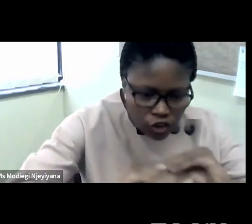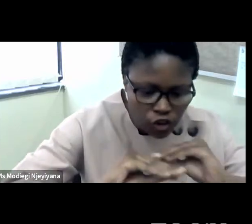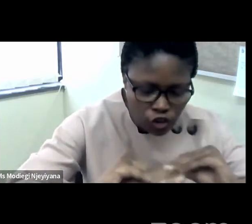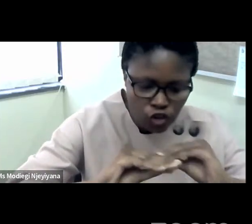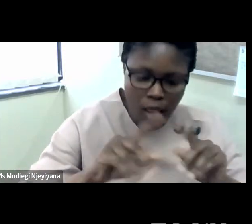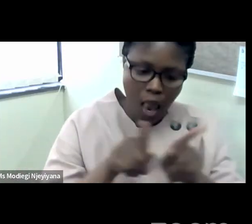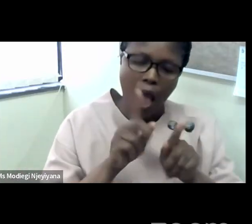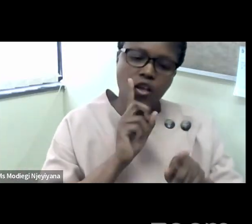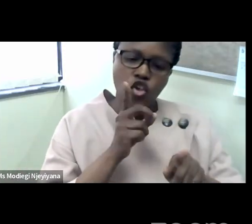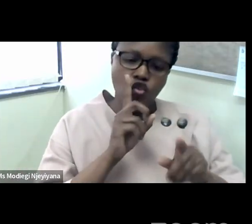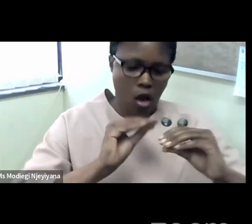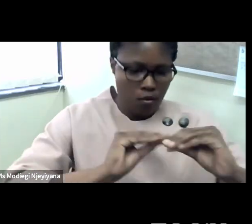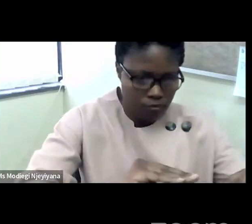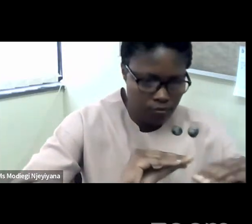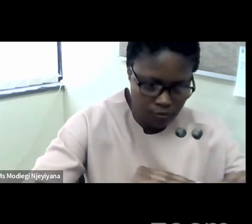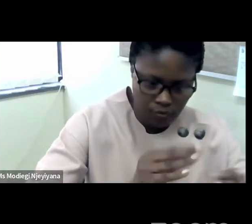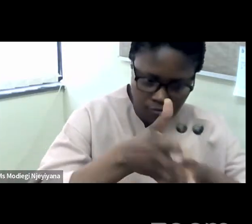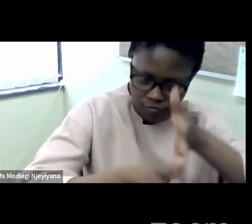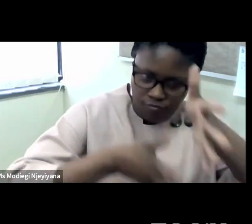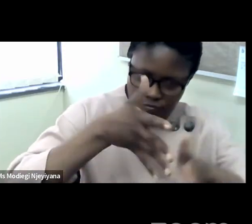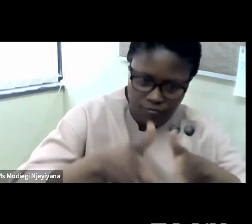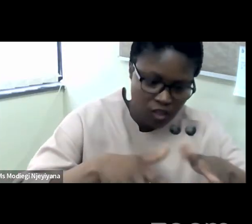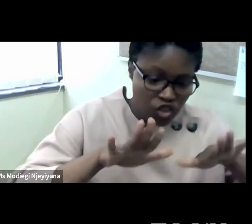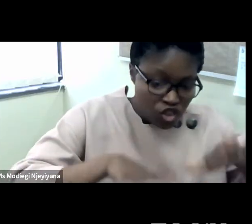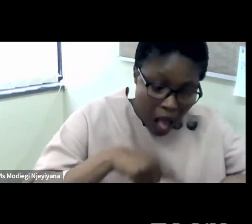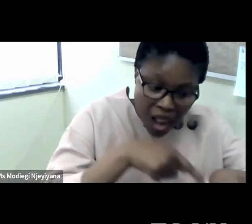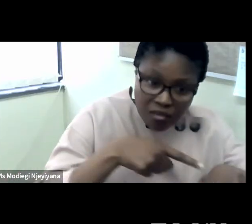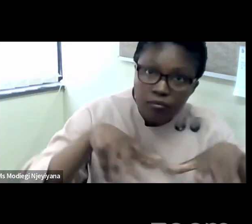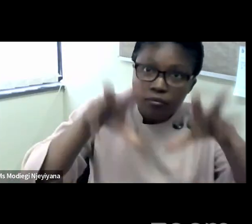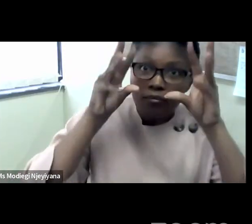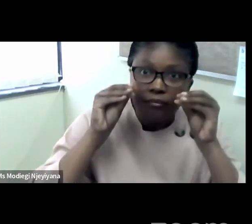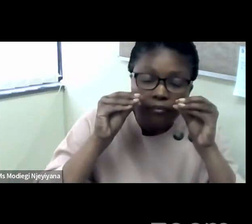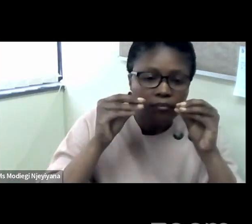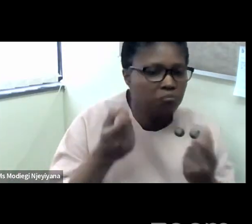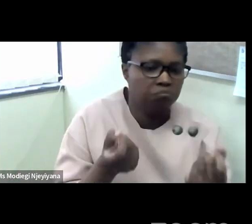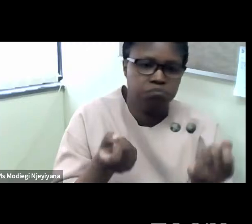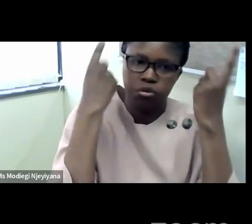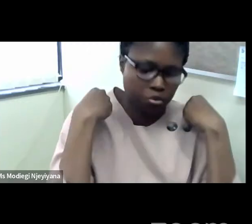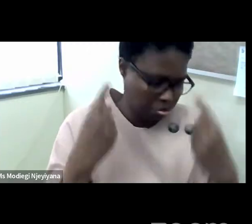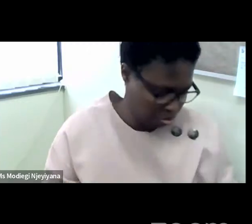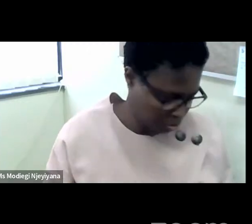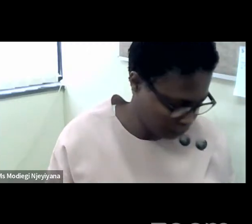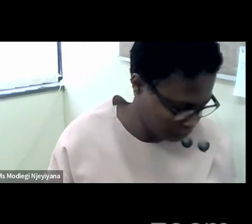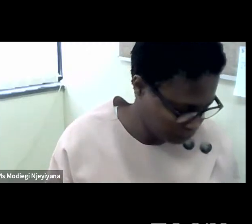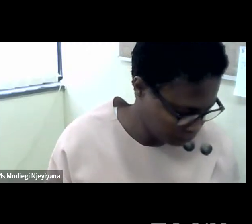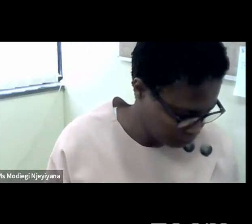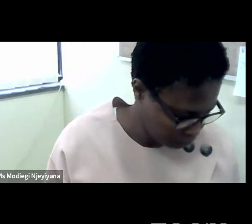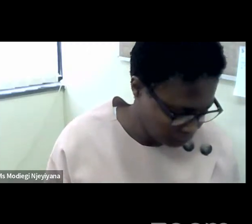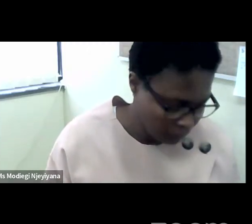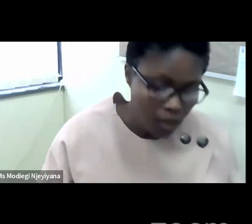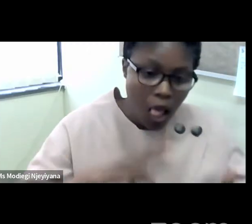And that teacher then also doesn't understand the learning methods of a deaf child,